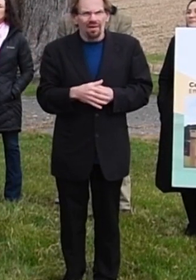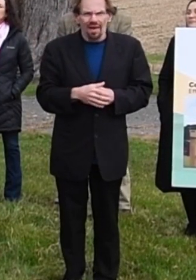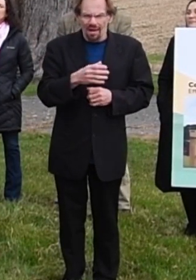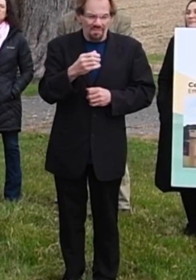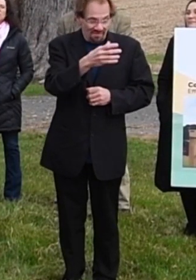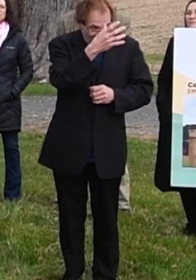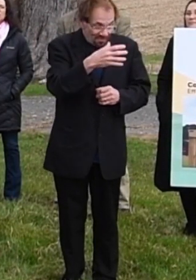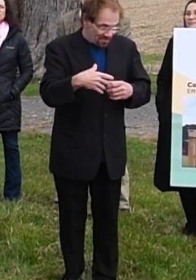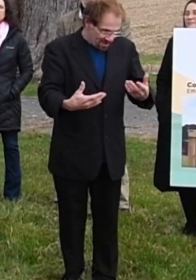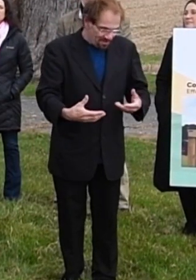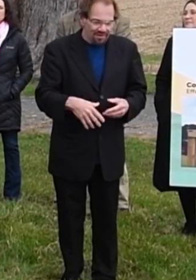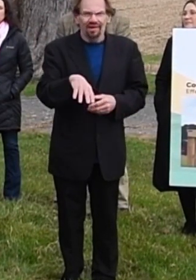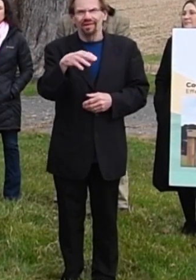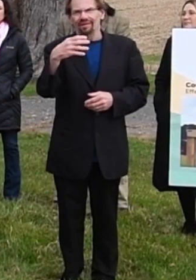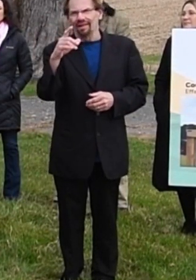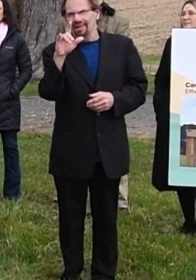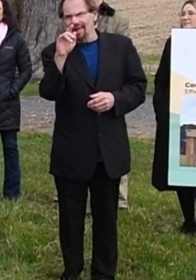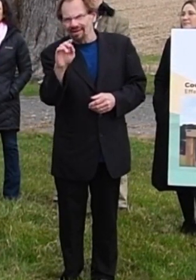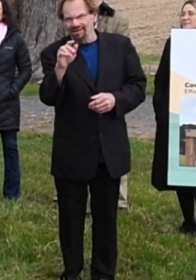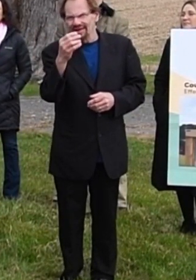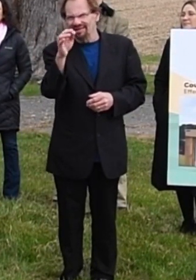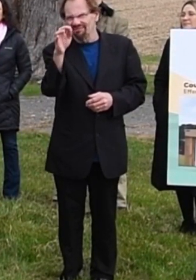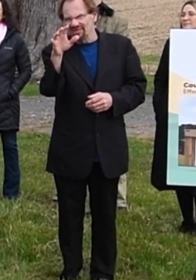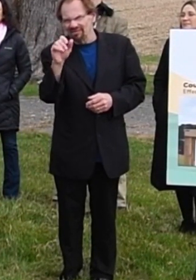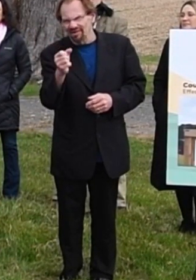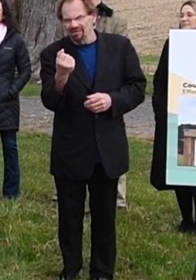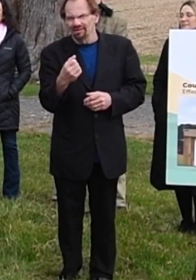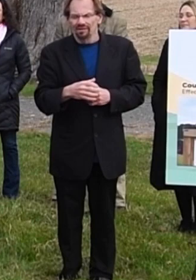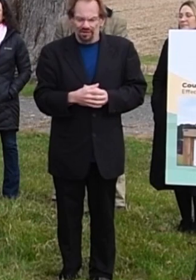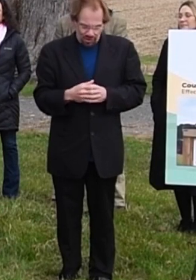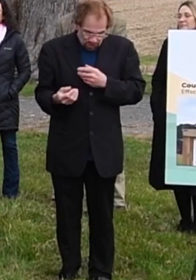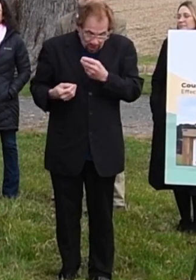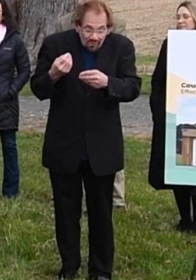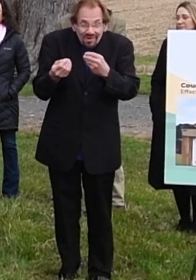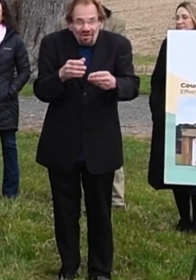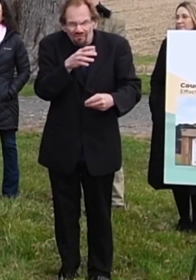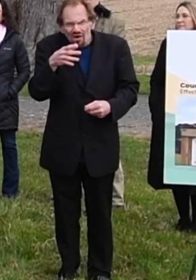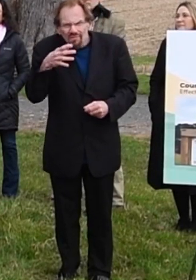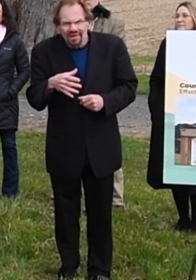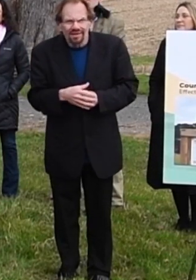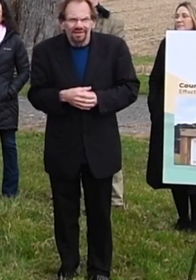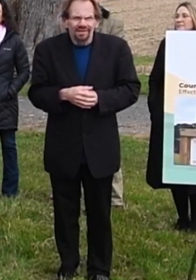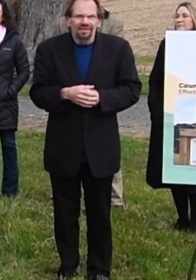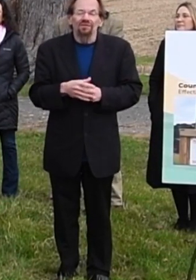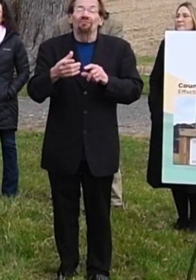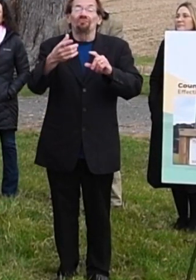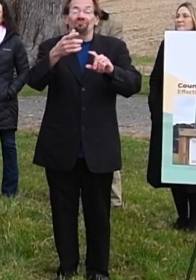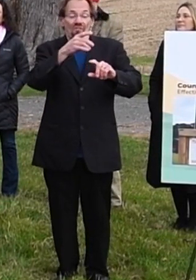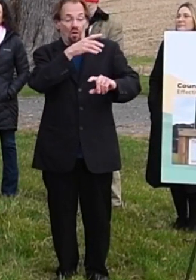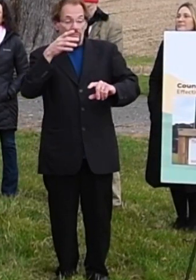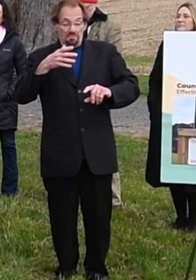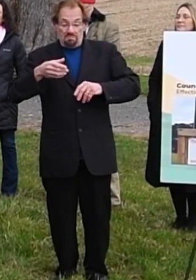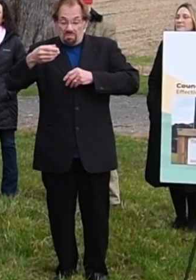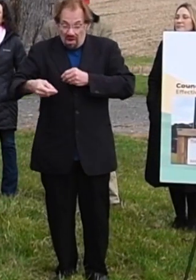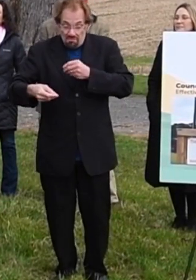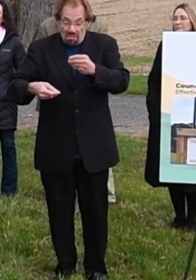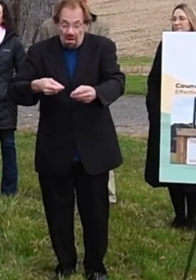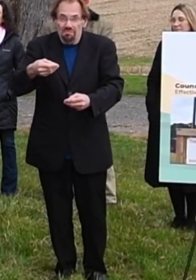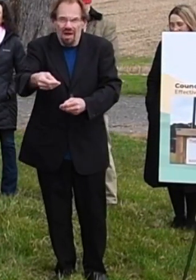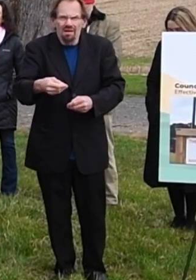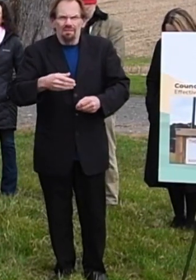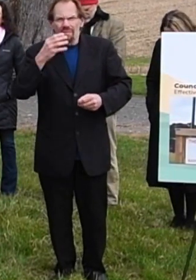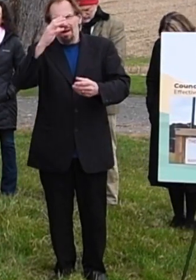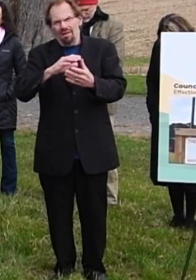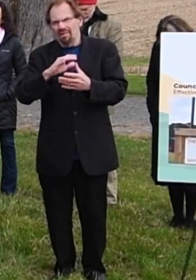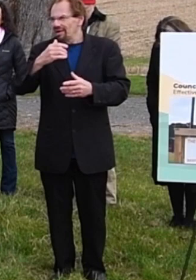the late 50s. Generational farming is the passing of the farm to the next generation. My husband and I